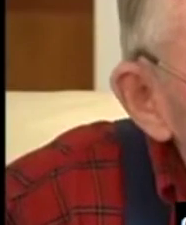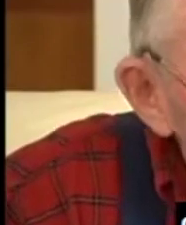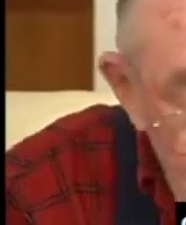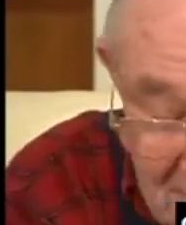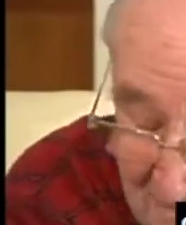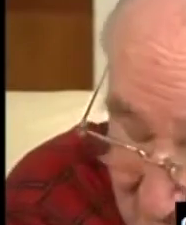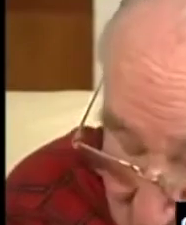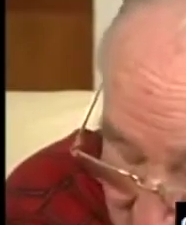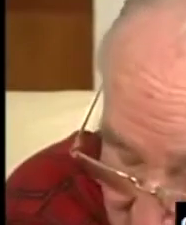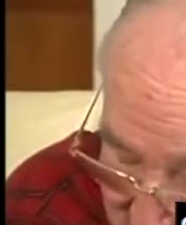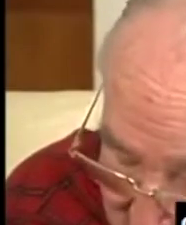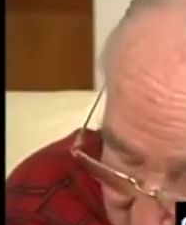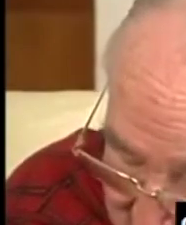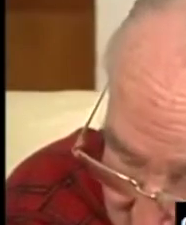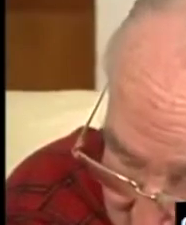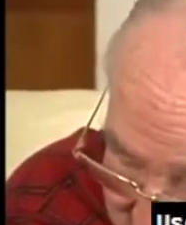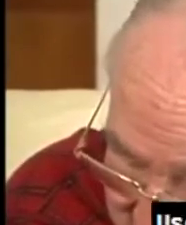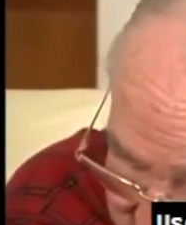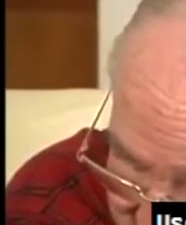speak.